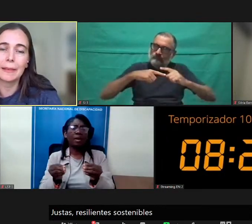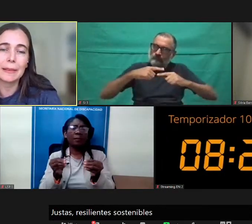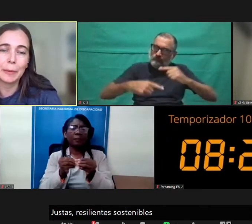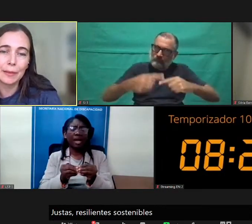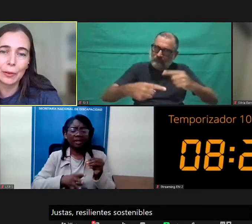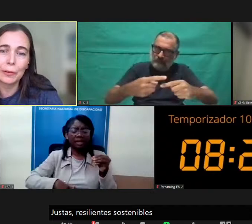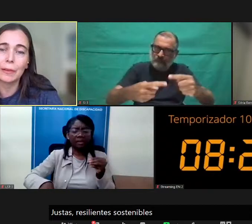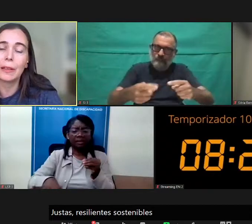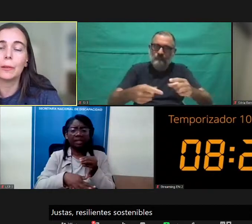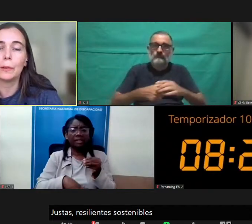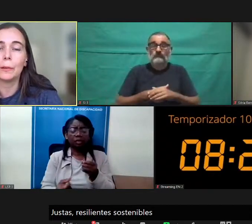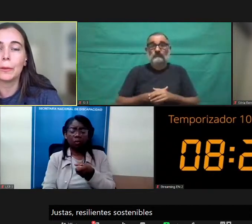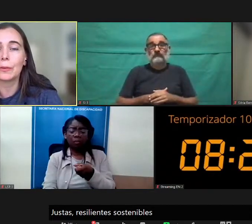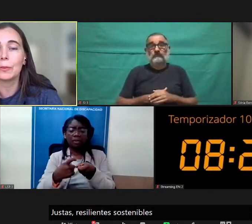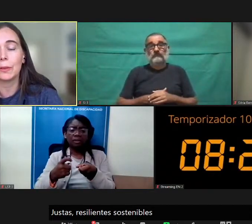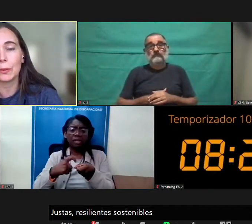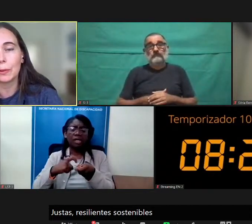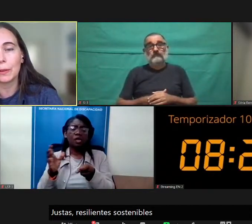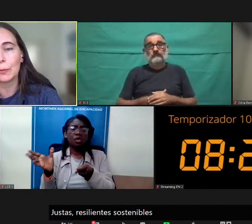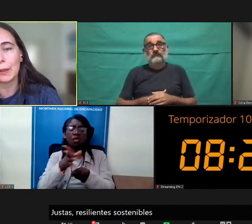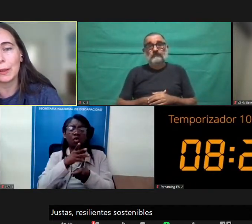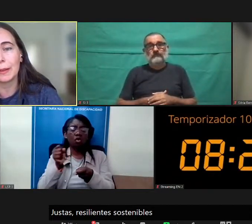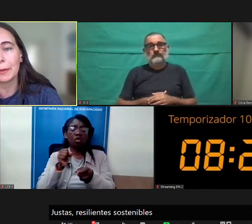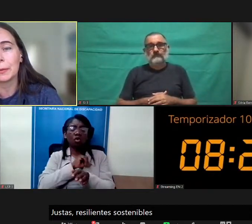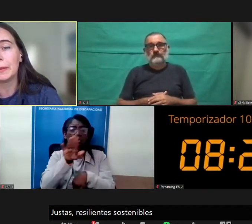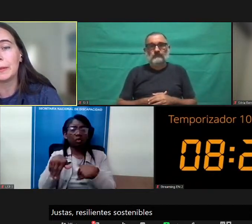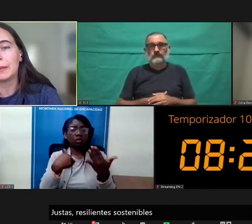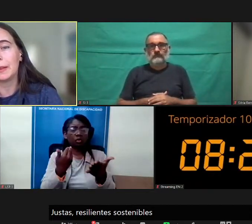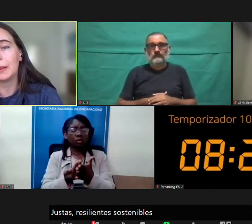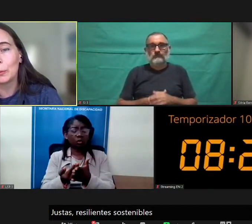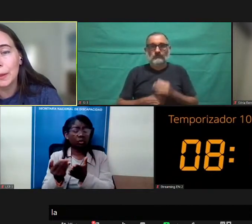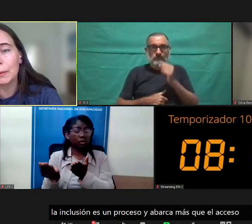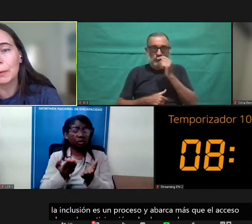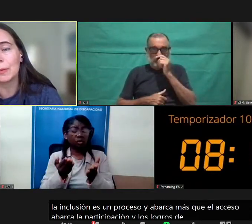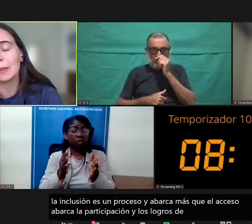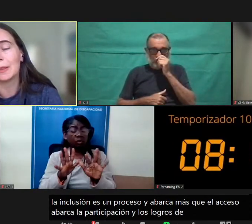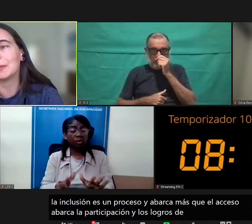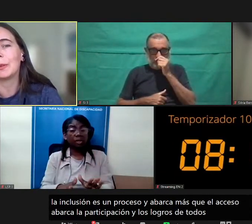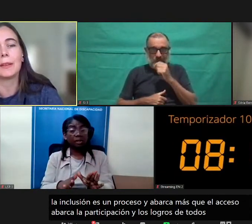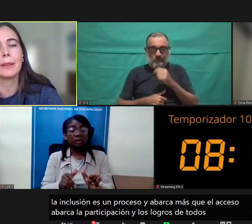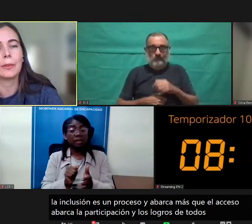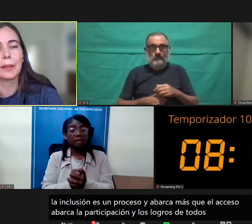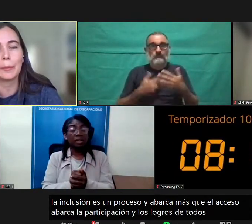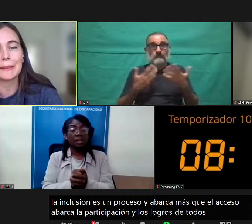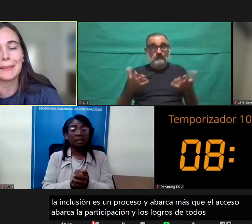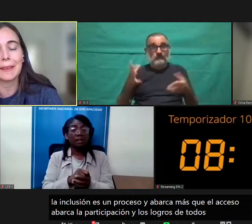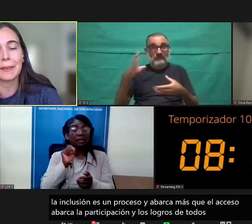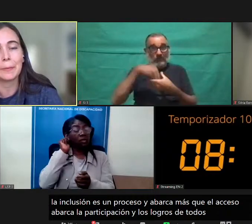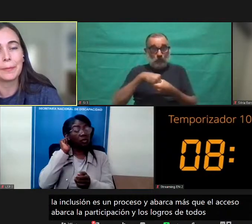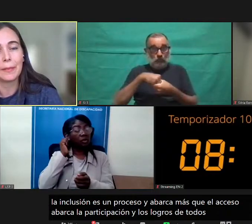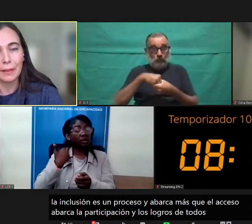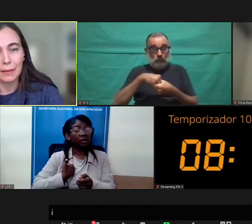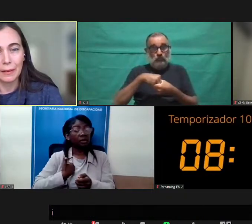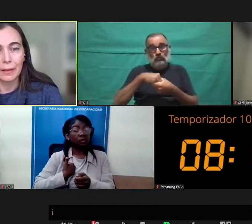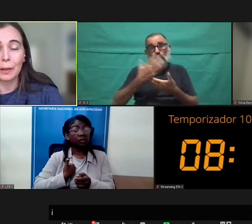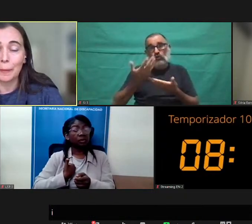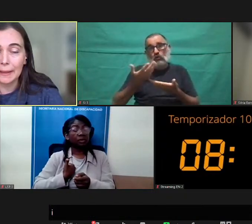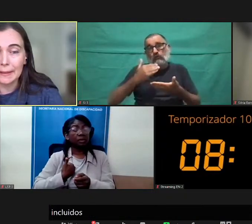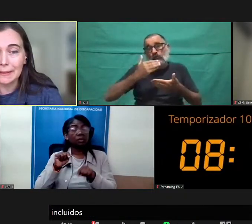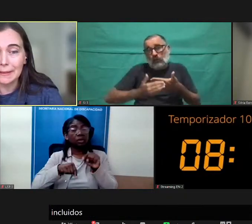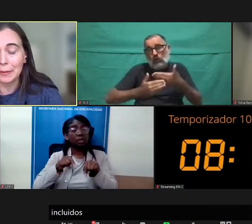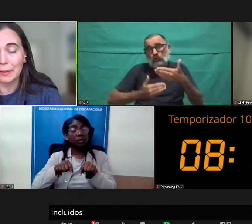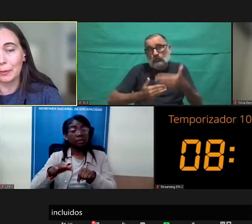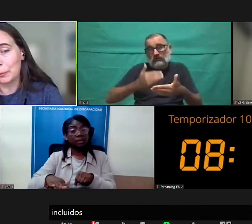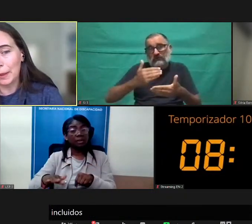and it covers more than access it's about the participation and achievement of students including these